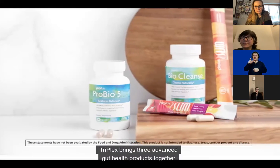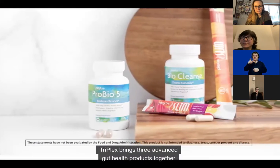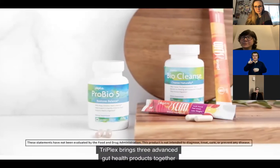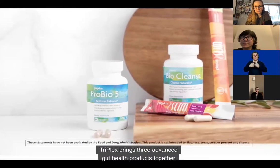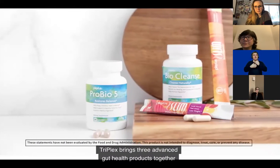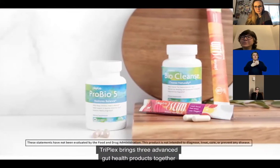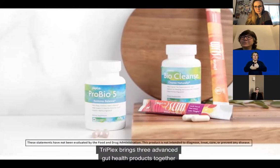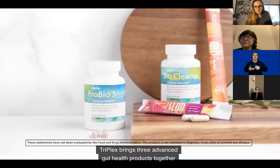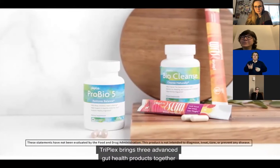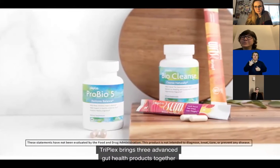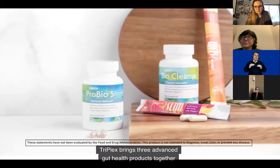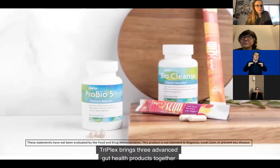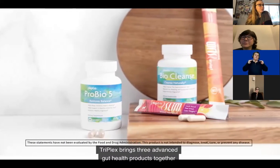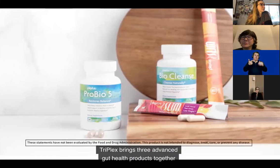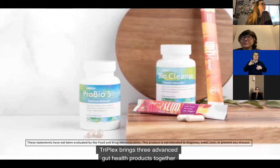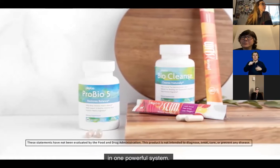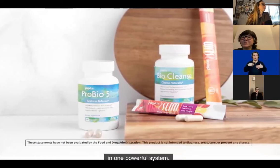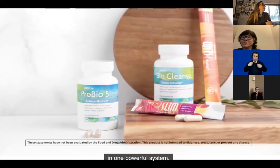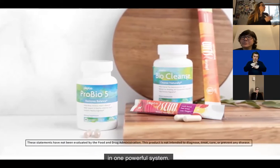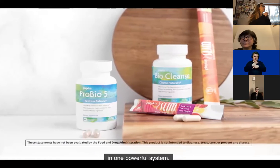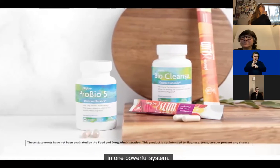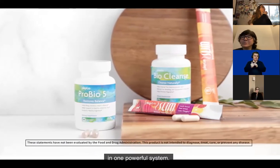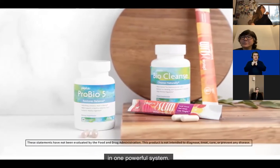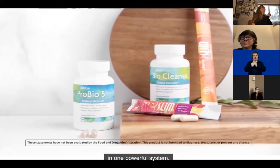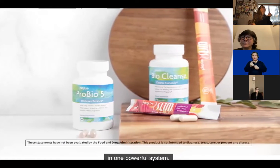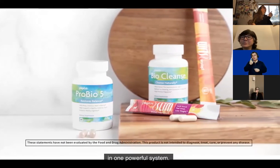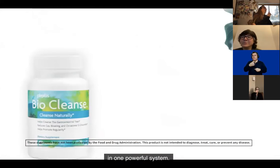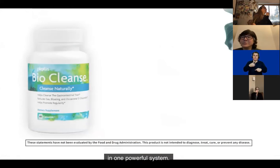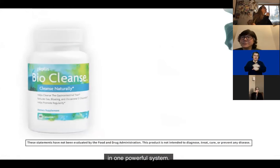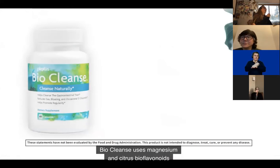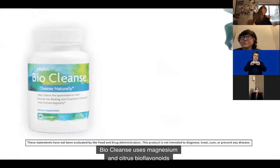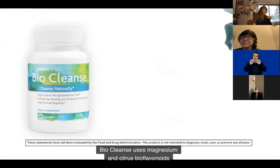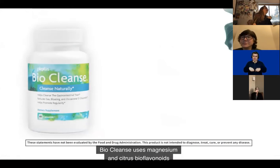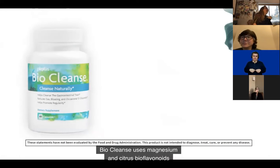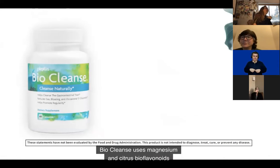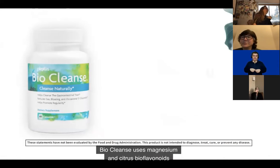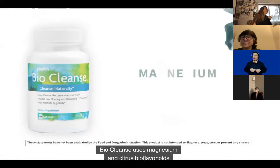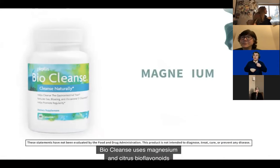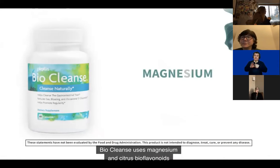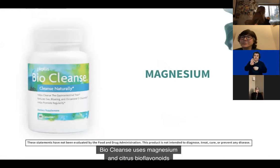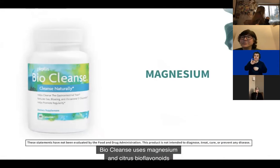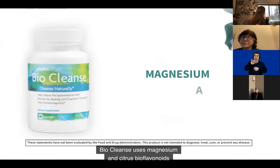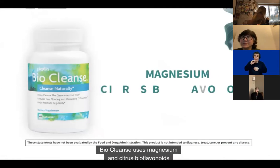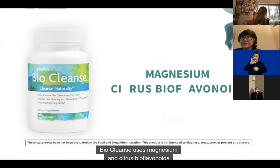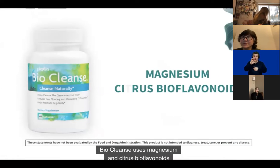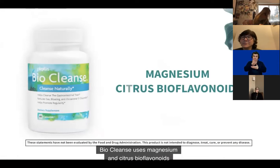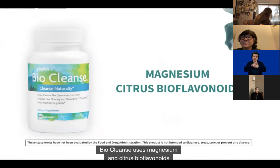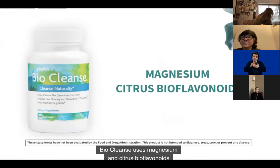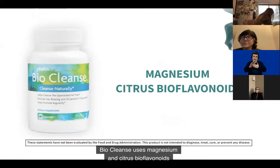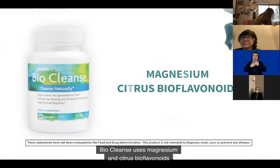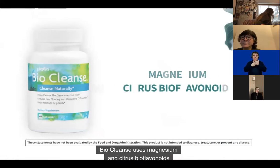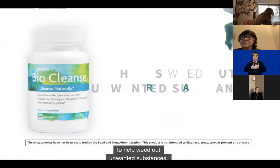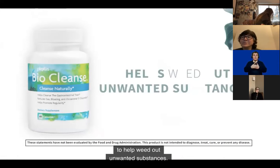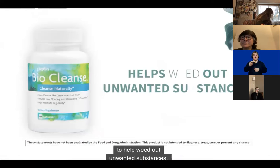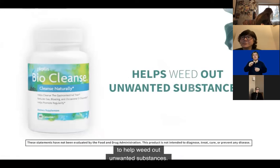3 advanced gut health products together in one powerful system. BioCleanse uses magnesium and citrus